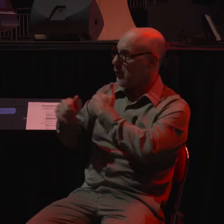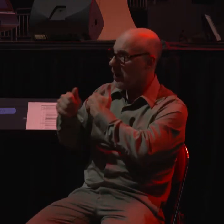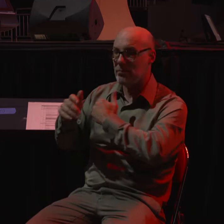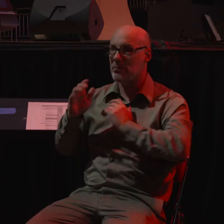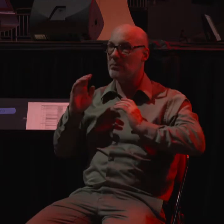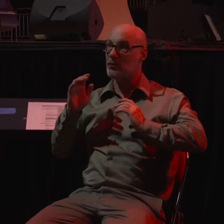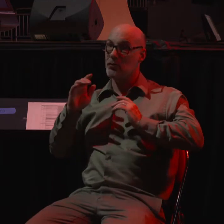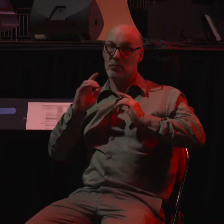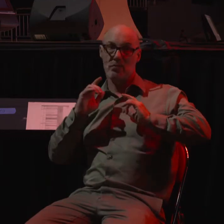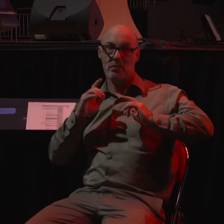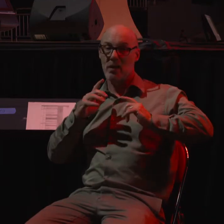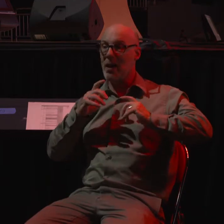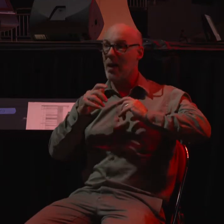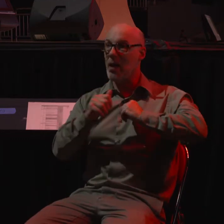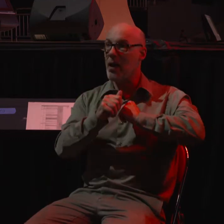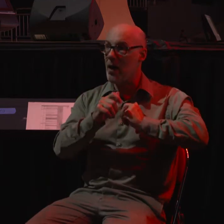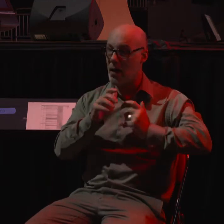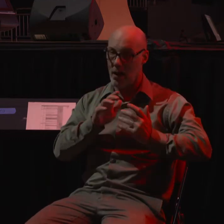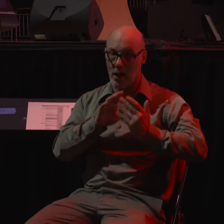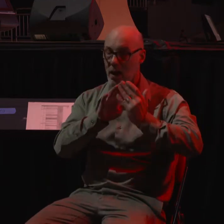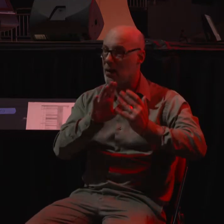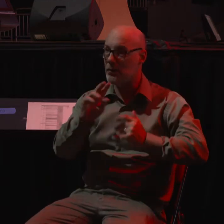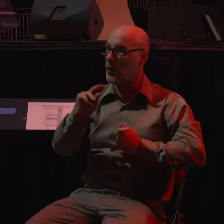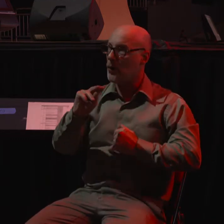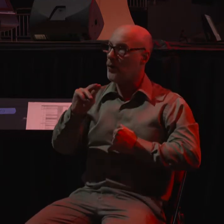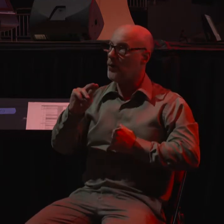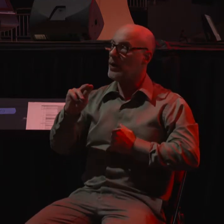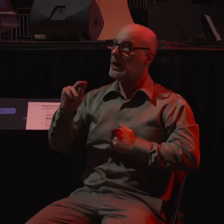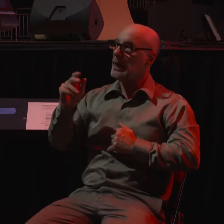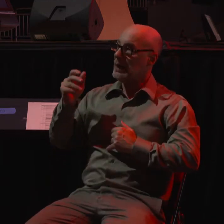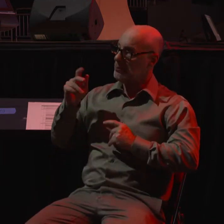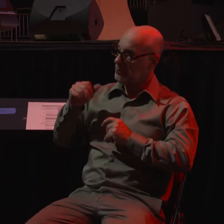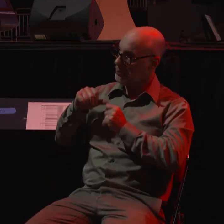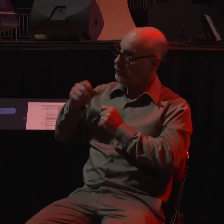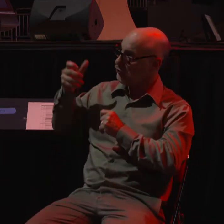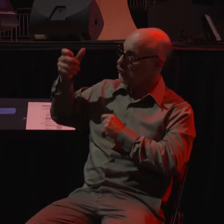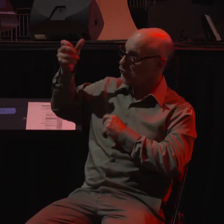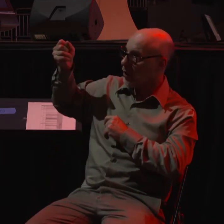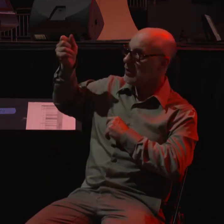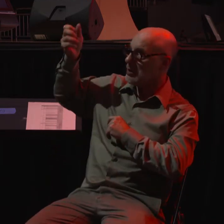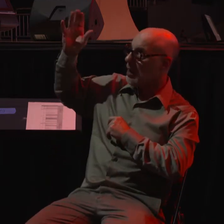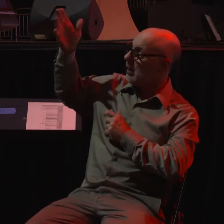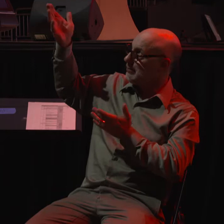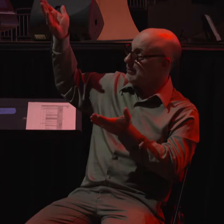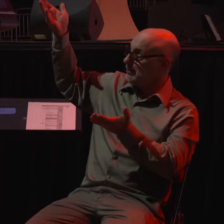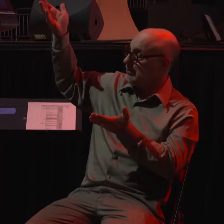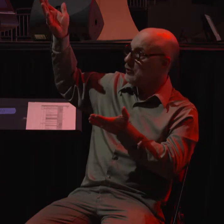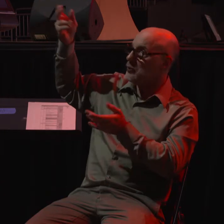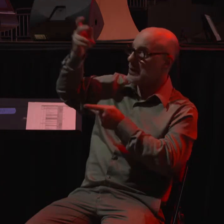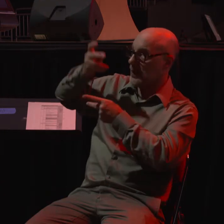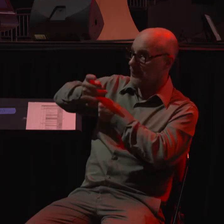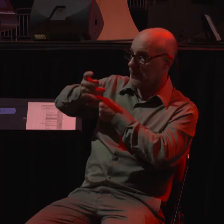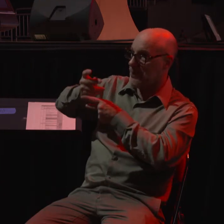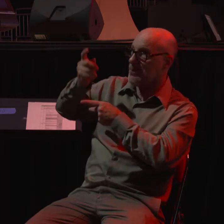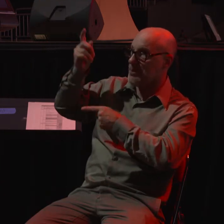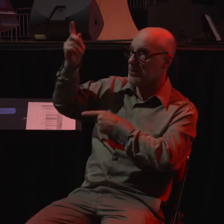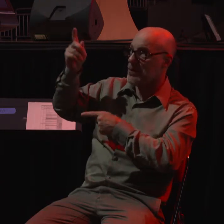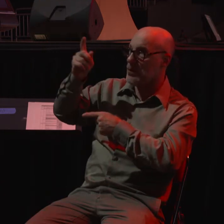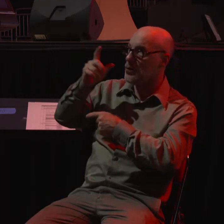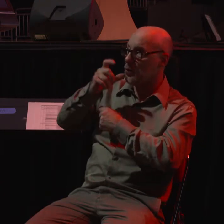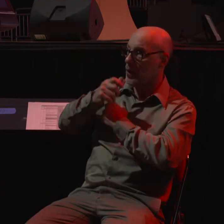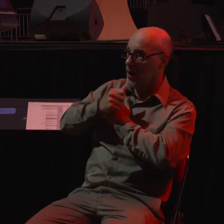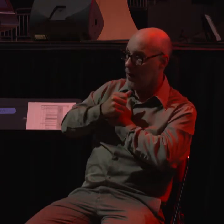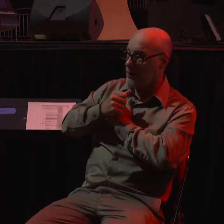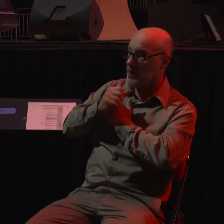you know, he continued entrusting himself to him who judges justly, okay? And when you